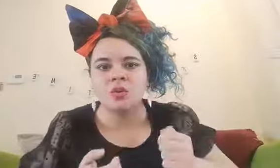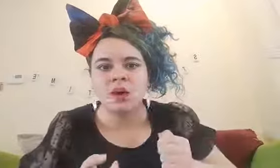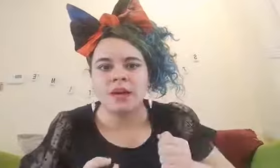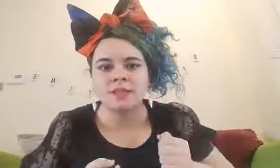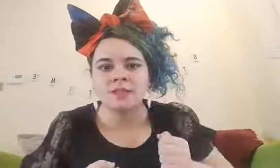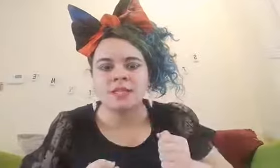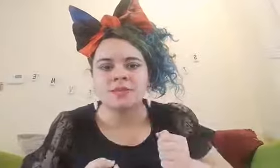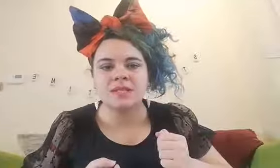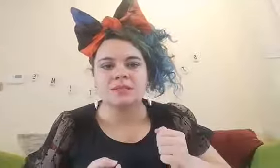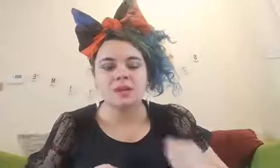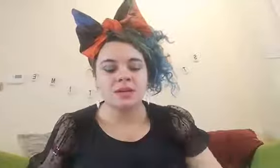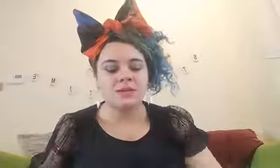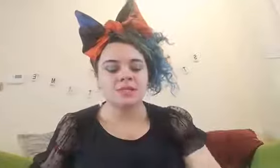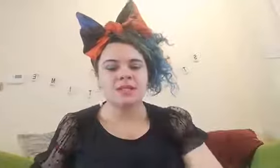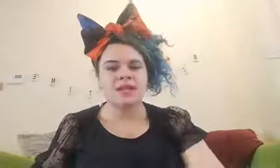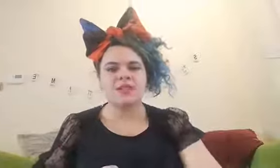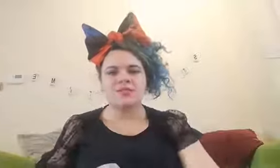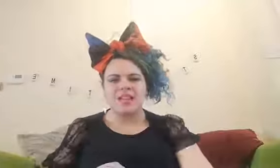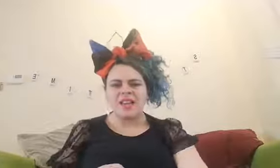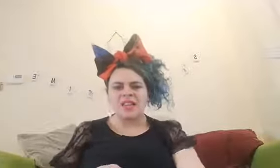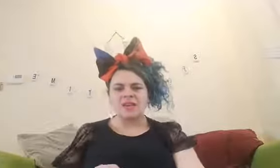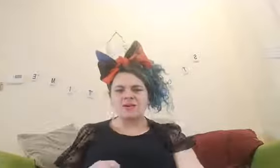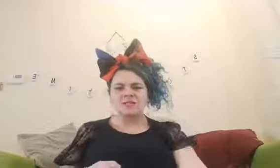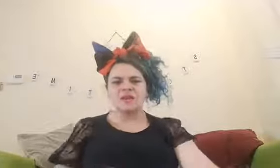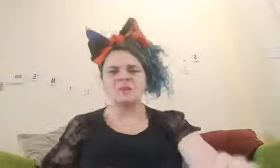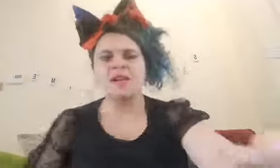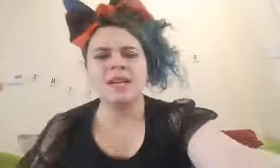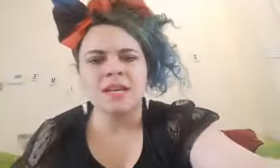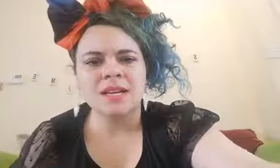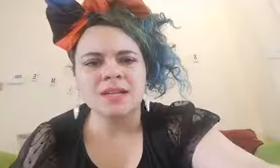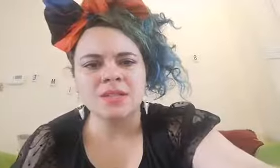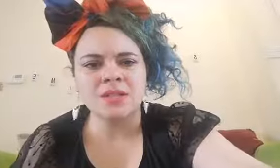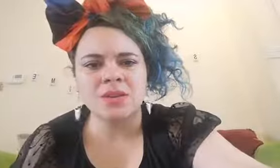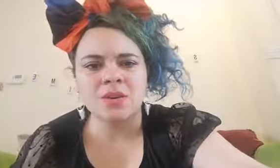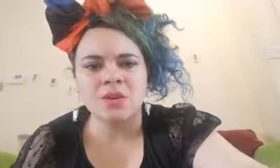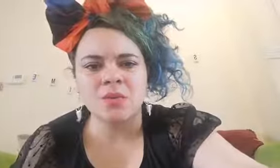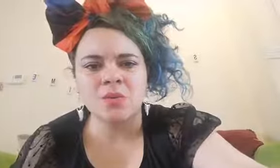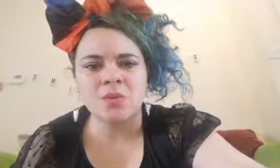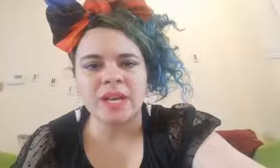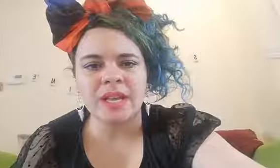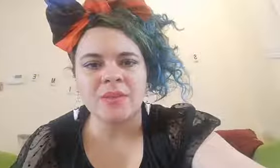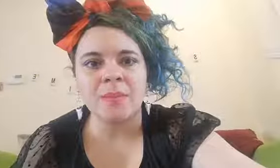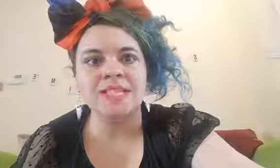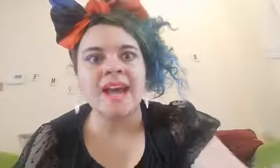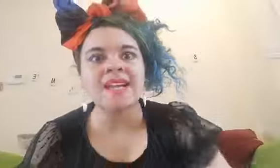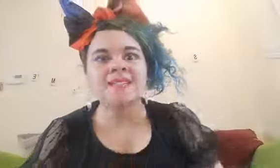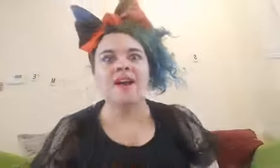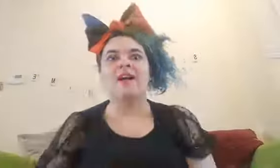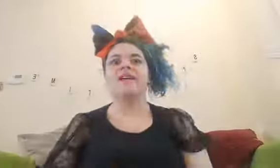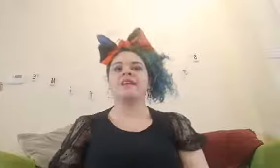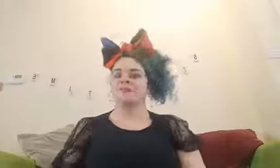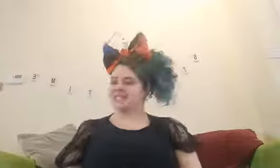I just missed what Evie said. I think it was something to do with